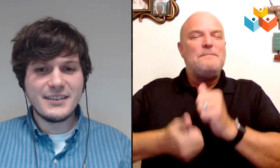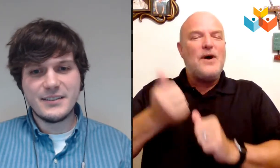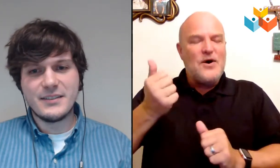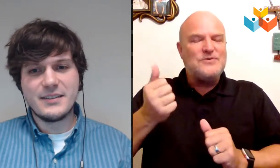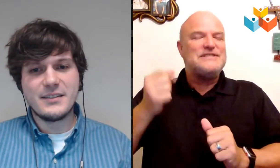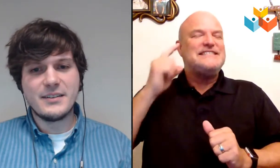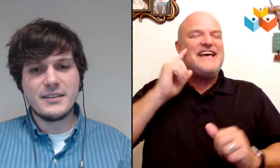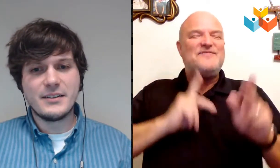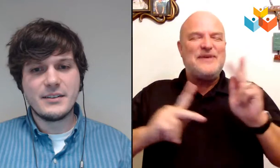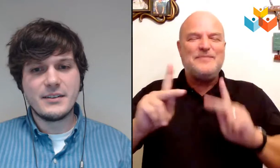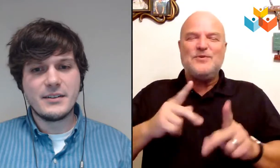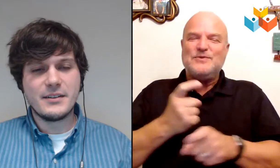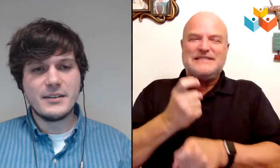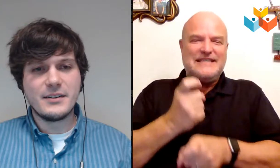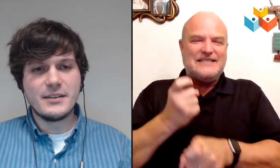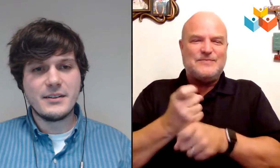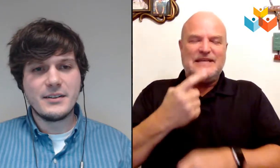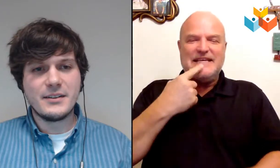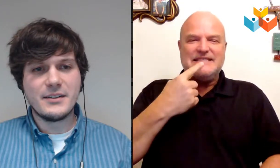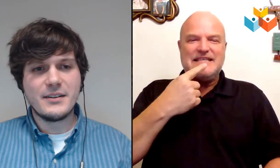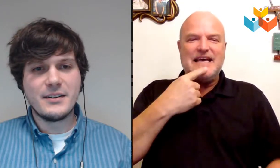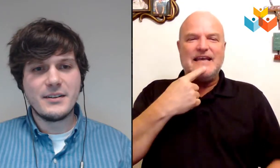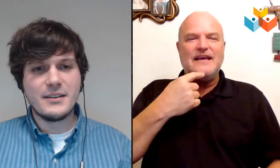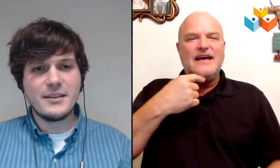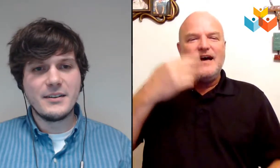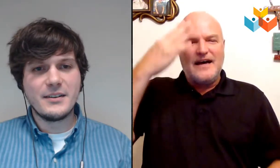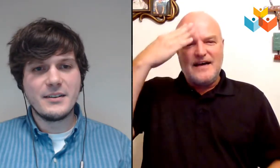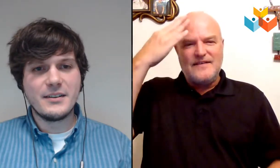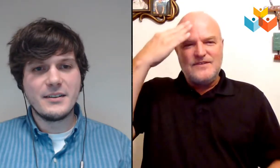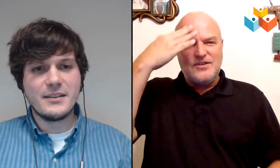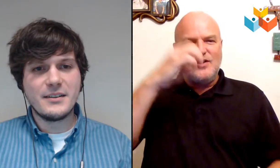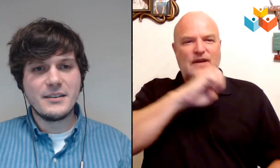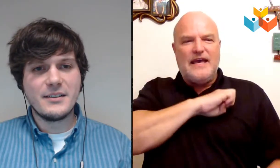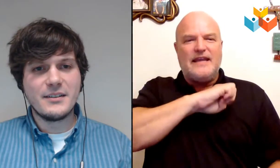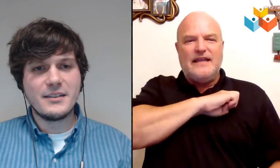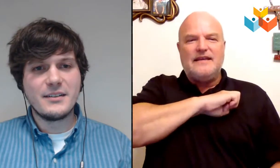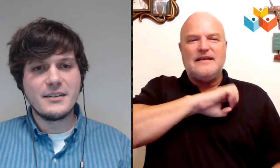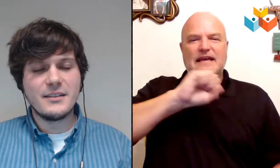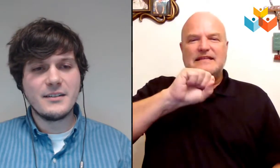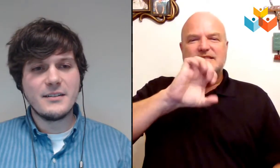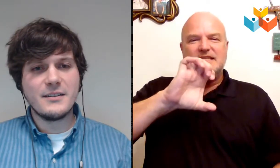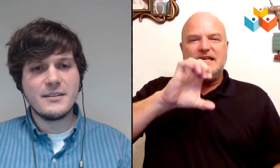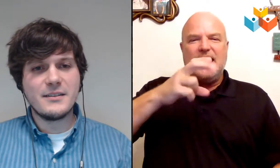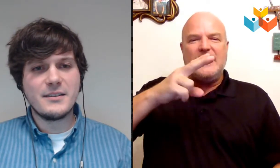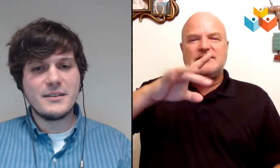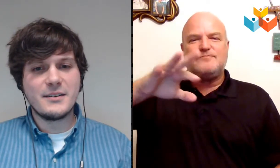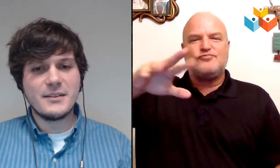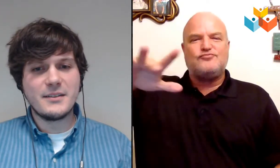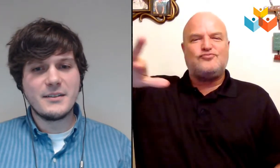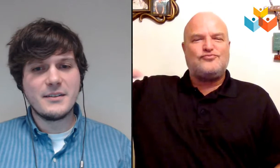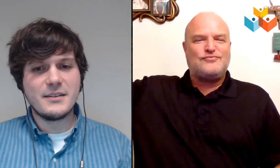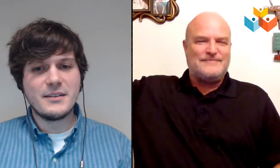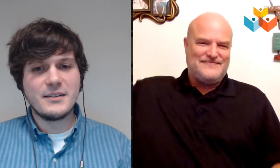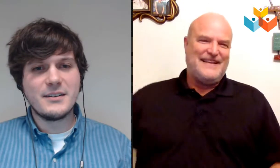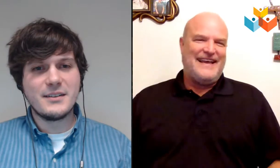And most deaf people will tease me and say, Eddie,